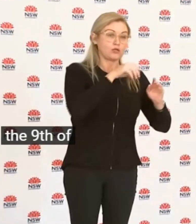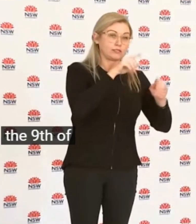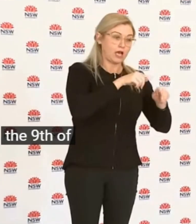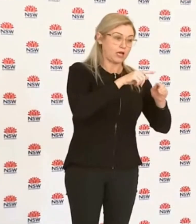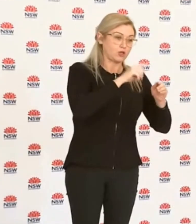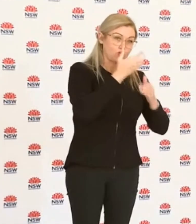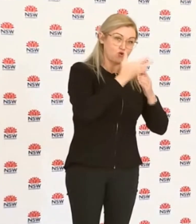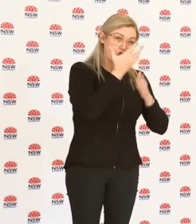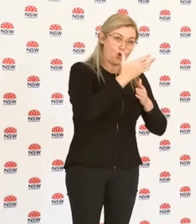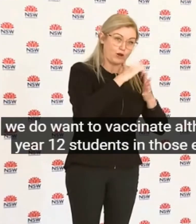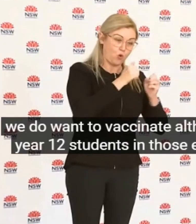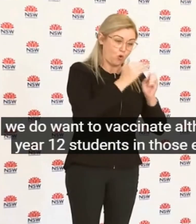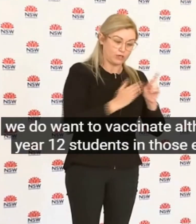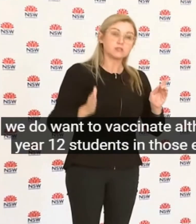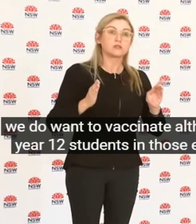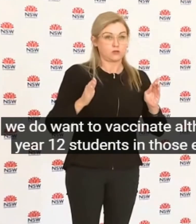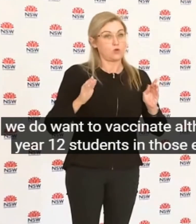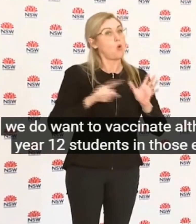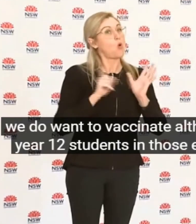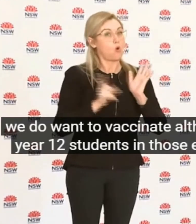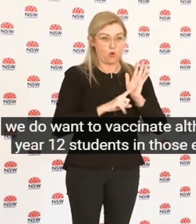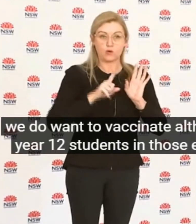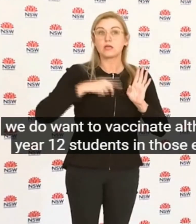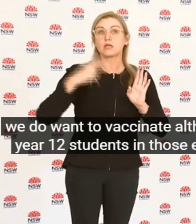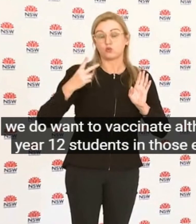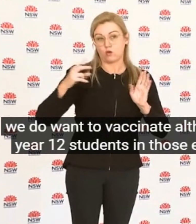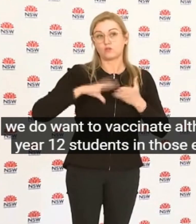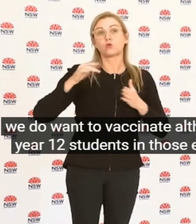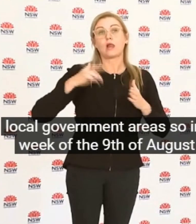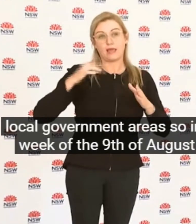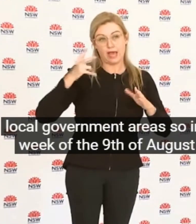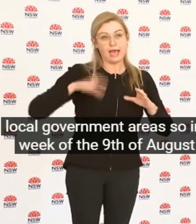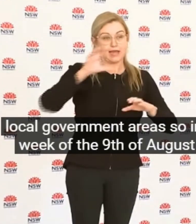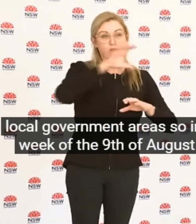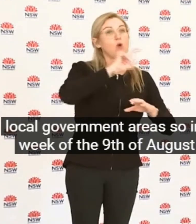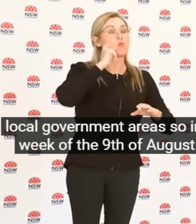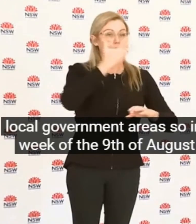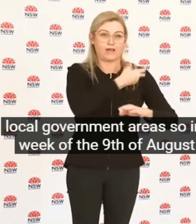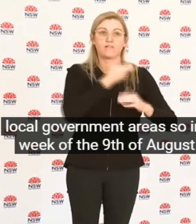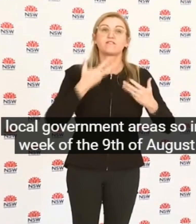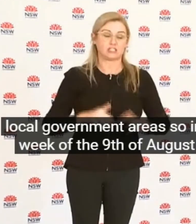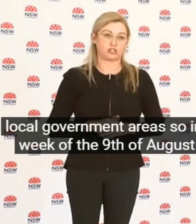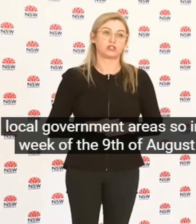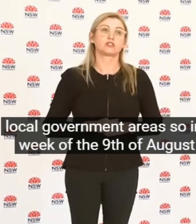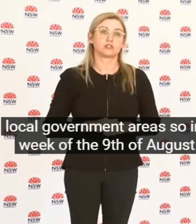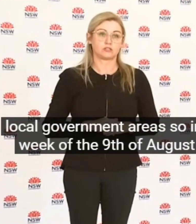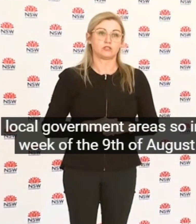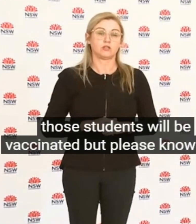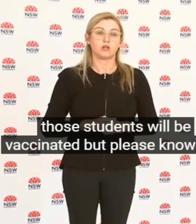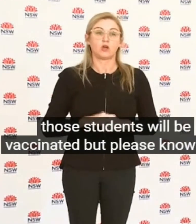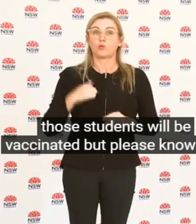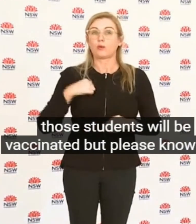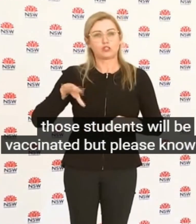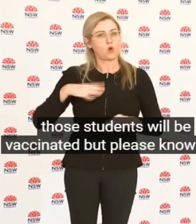will be vaccinated. But please know that health and education are working very closely. We don't want many students on campus at the same